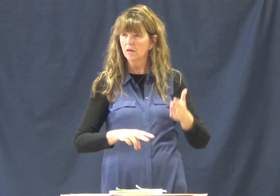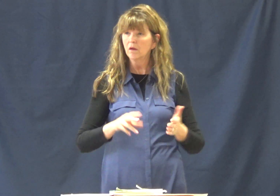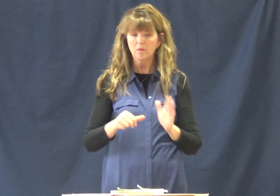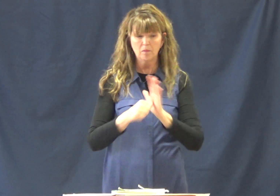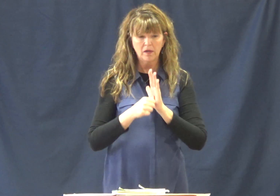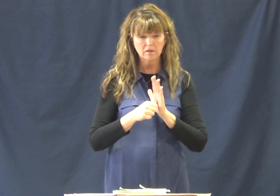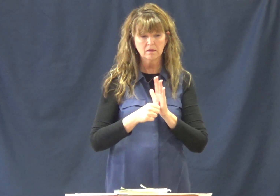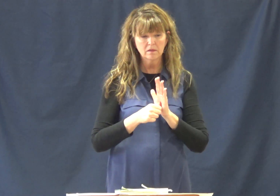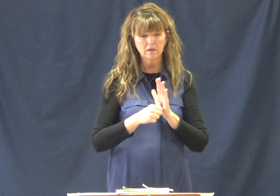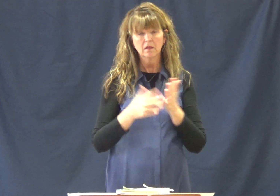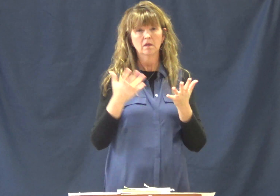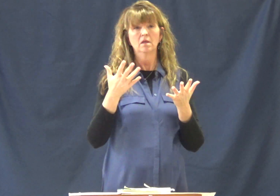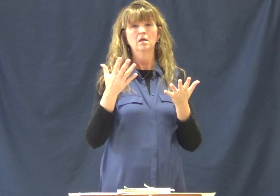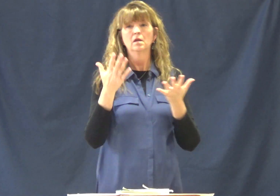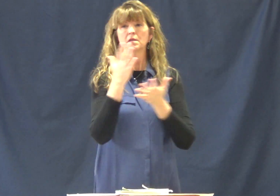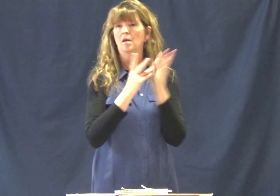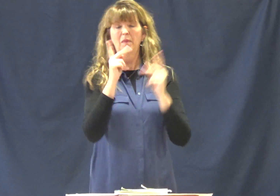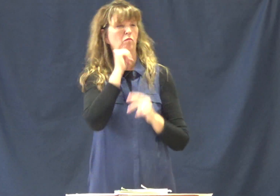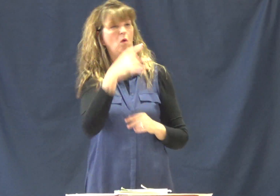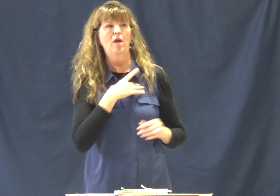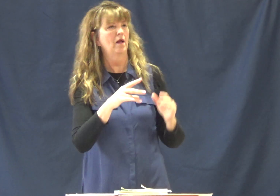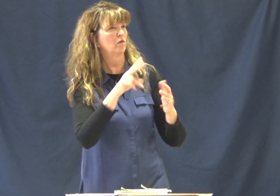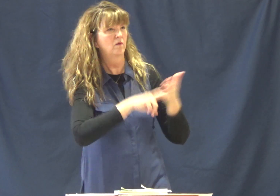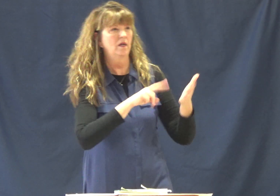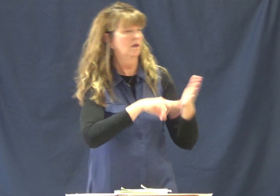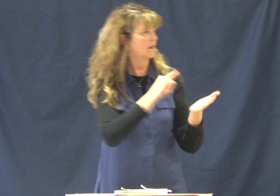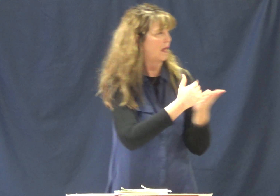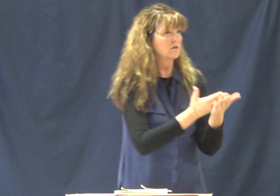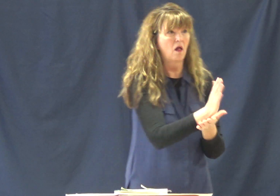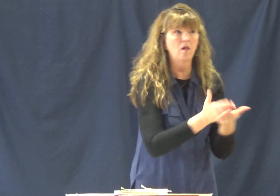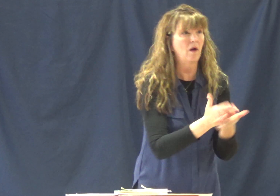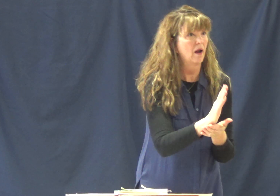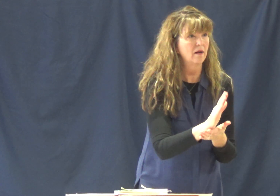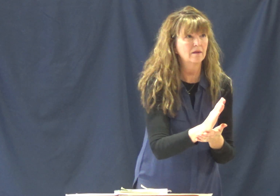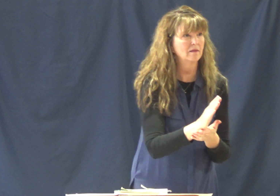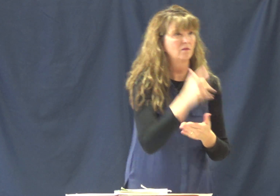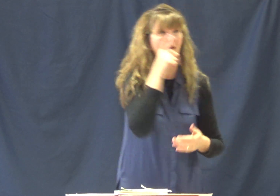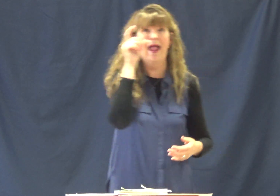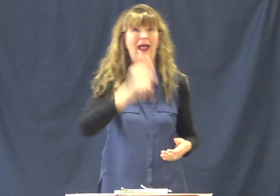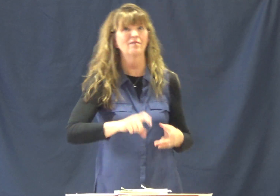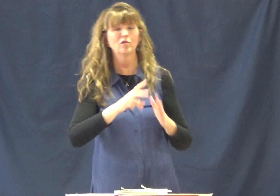like to read, I'm impressed. Some people don't like reading, and that's all right.